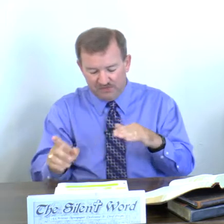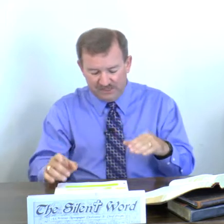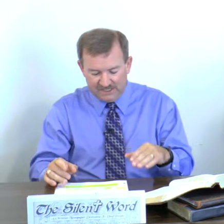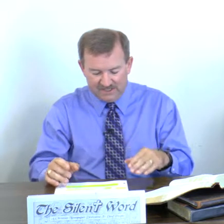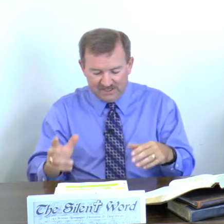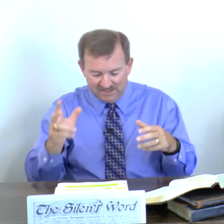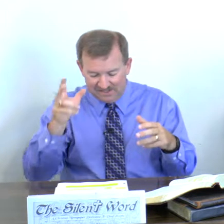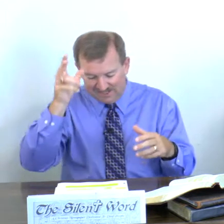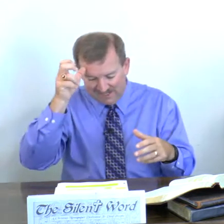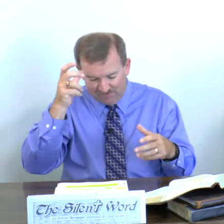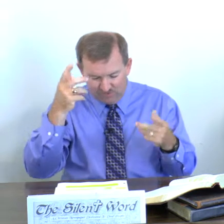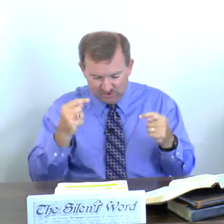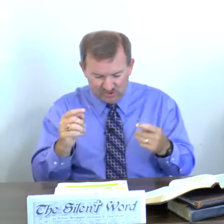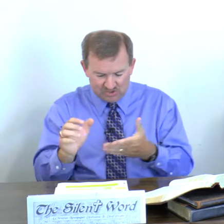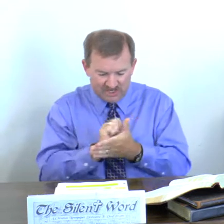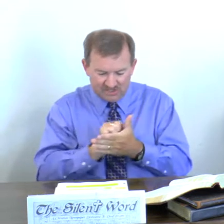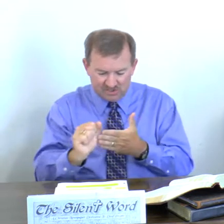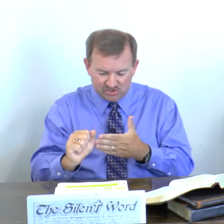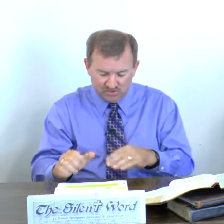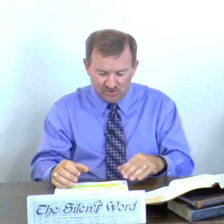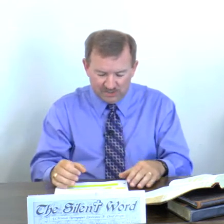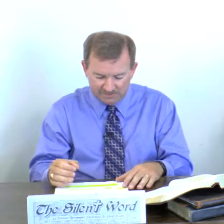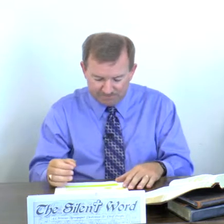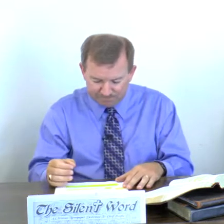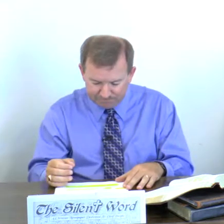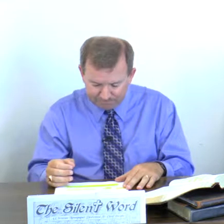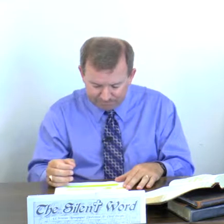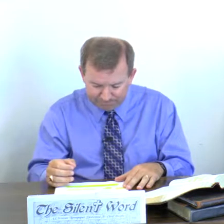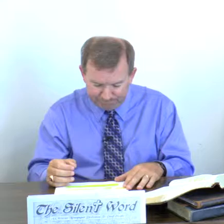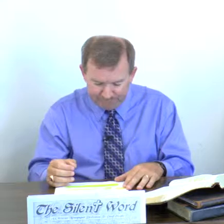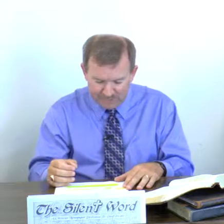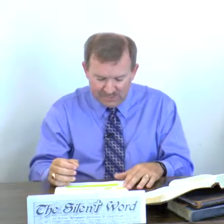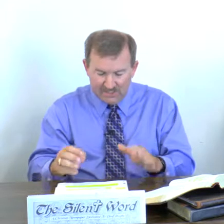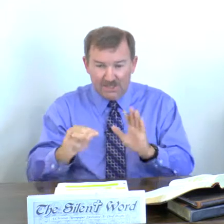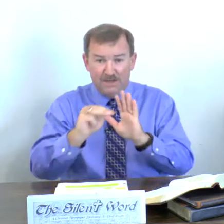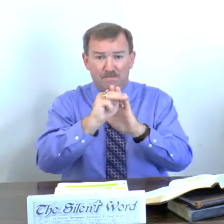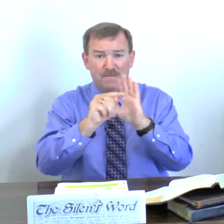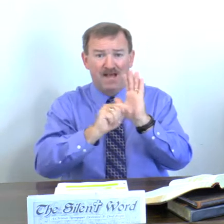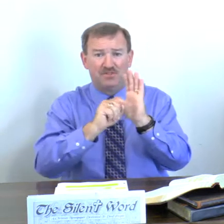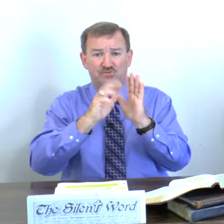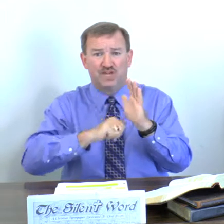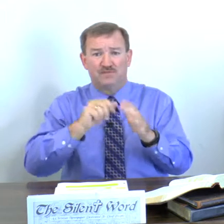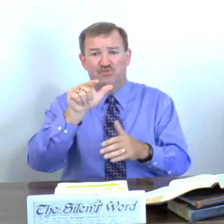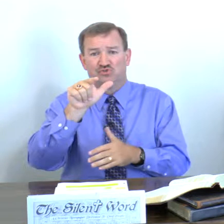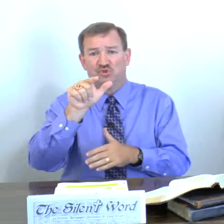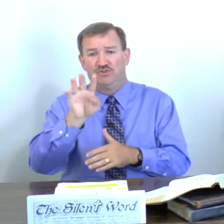flee. The devil is going to try to destroy. In